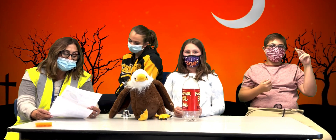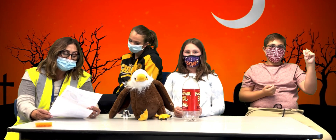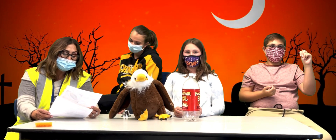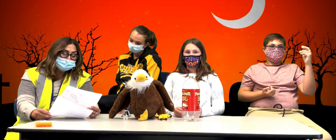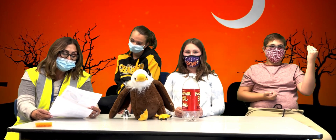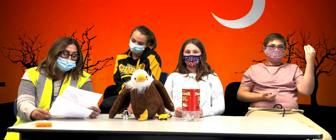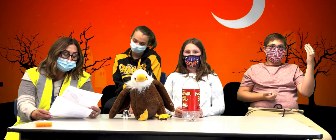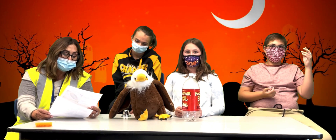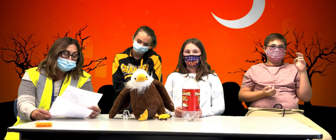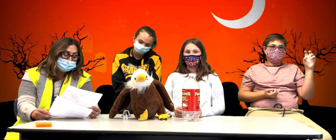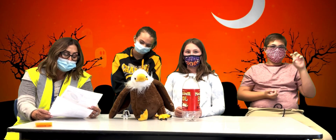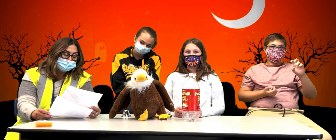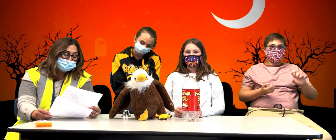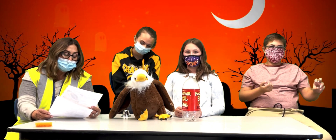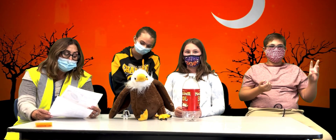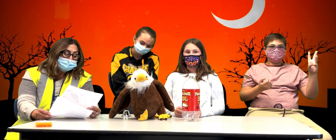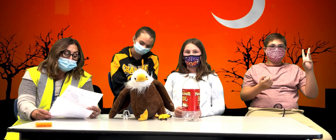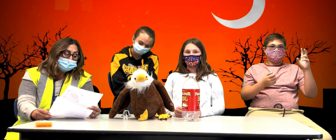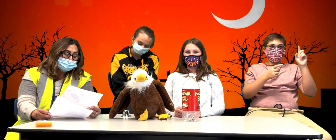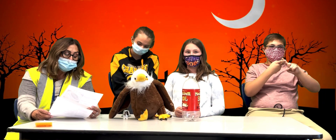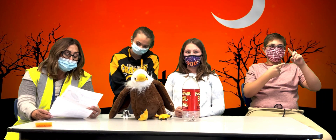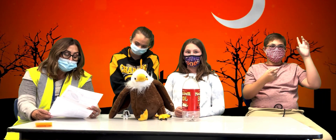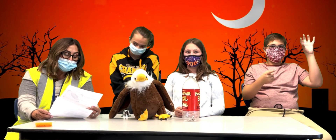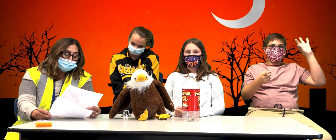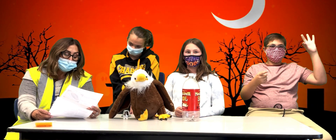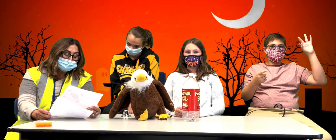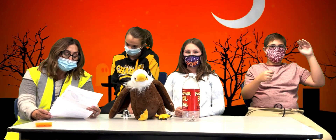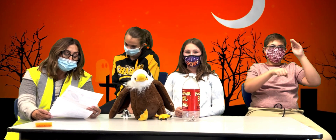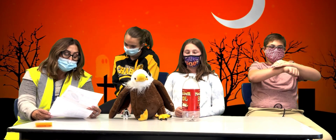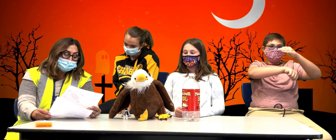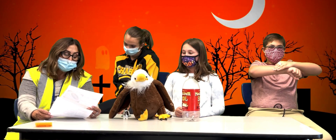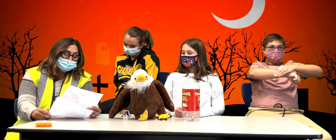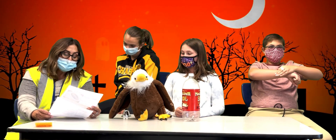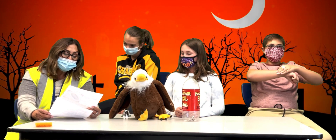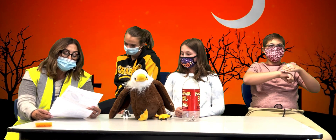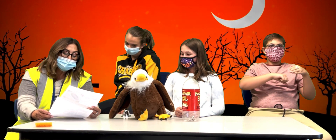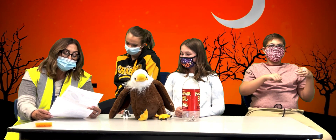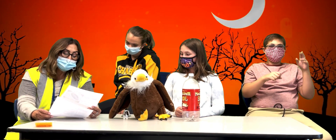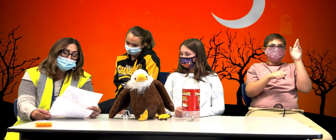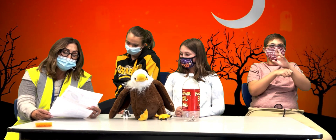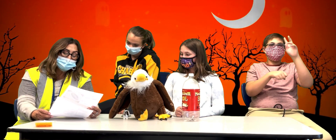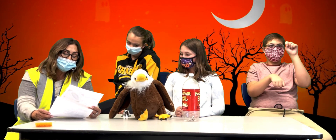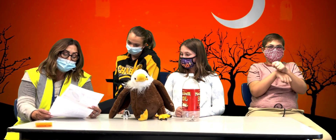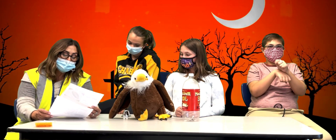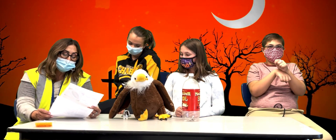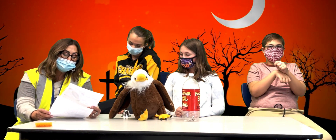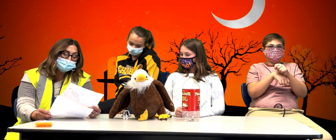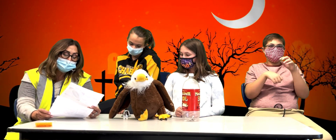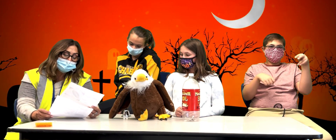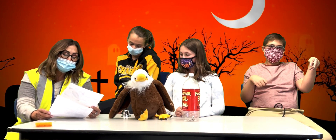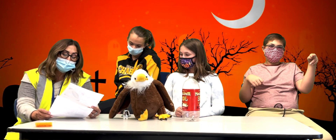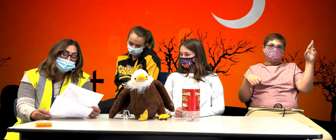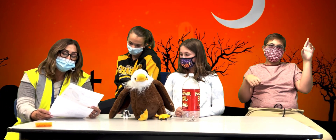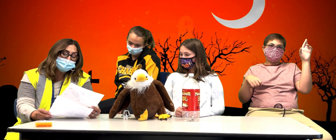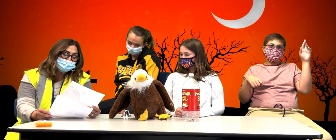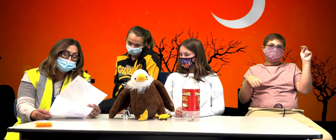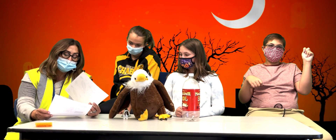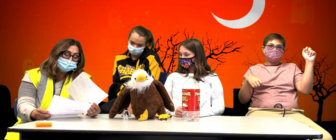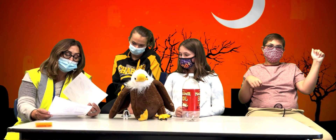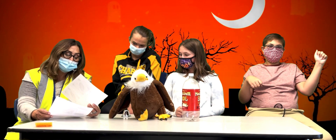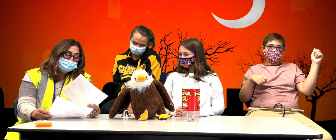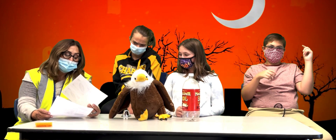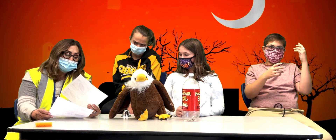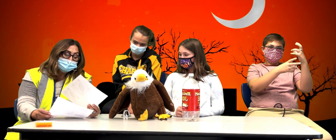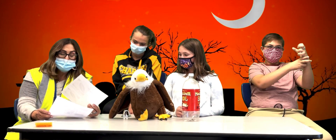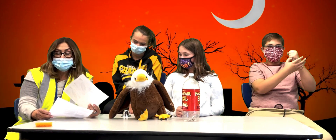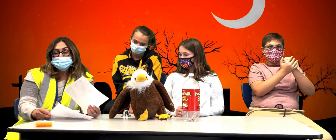from 6 to 9 p.m. Raymond Temple PTA will receive a portion of the